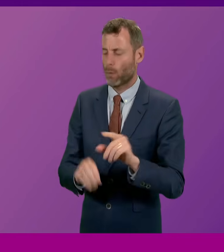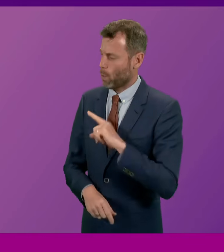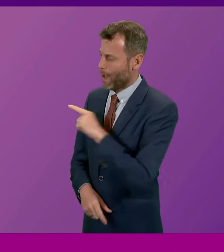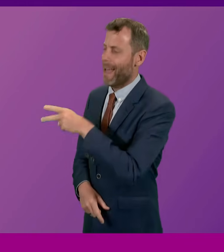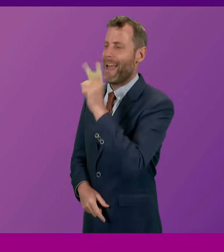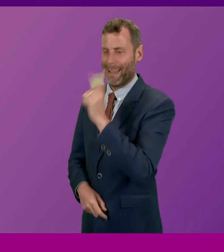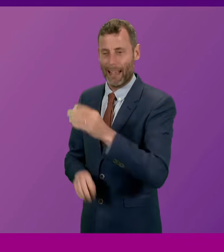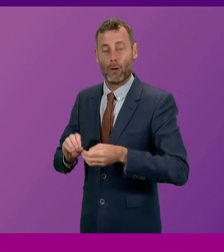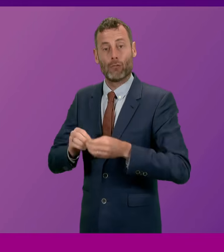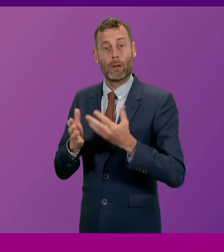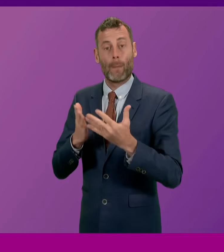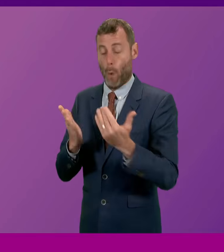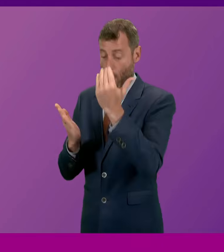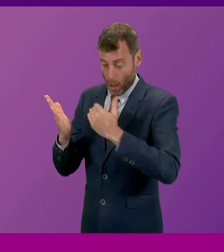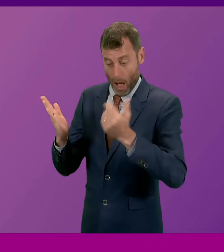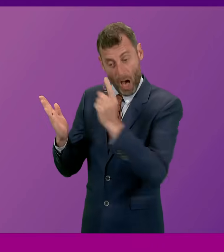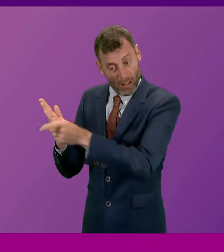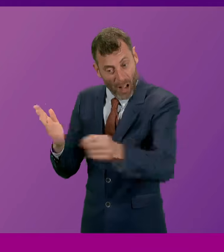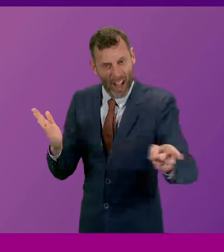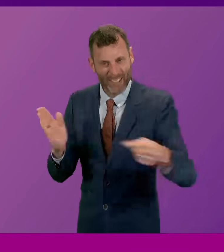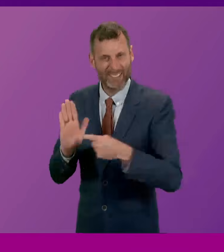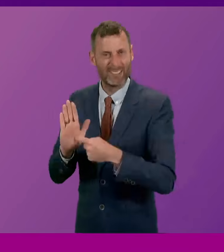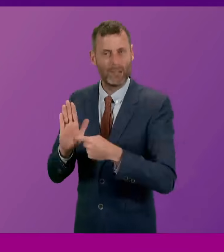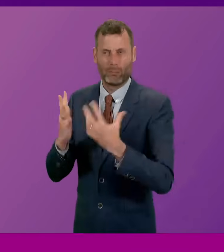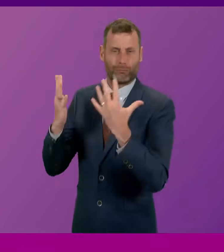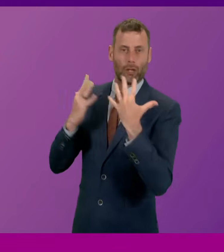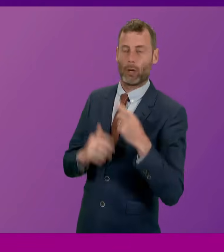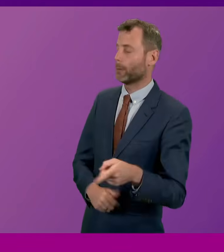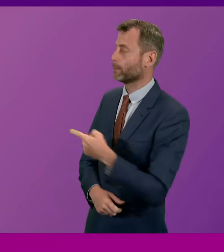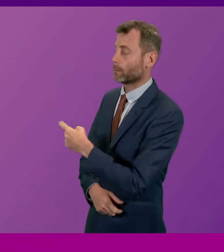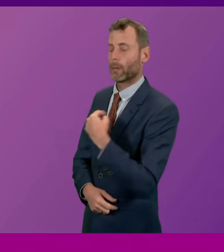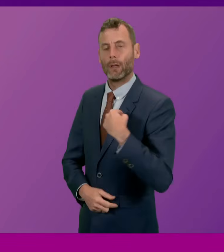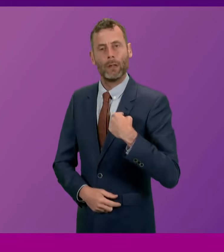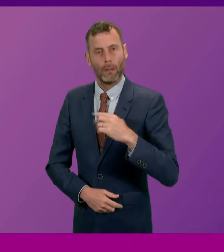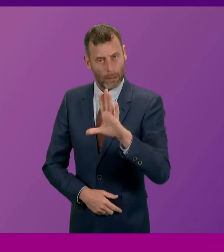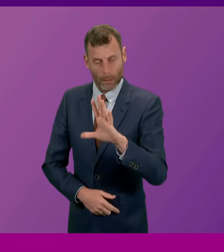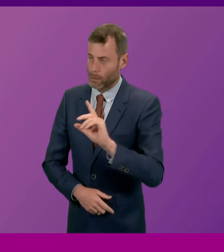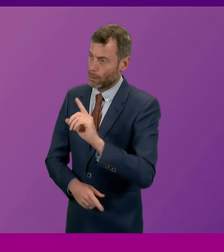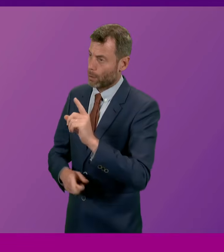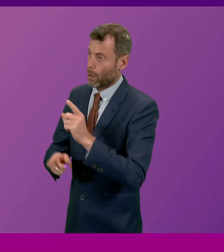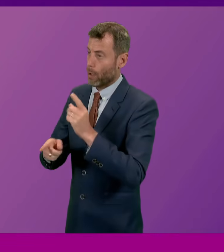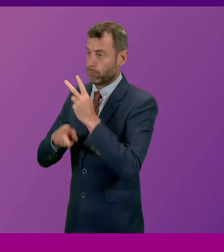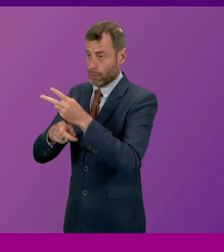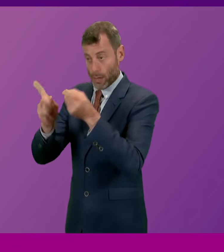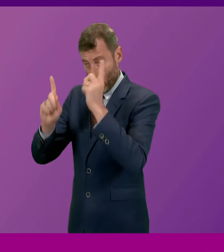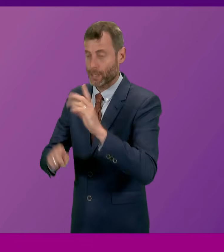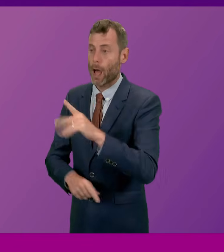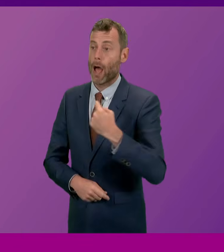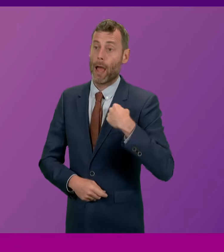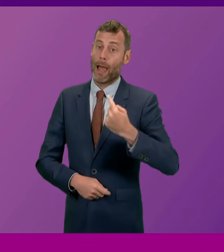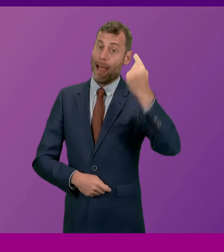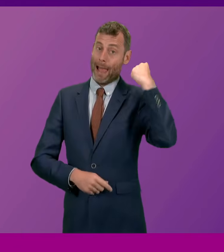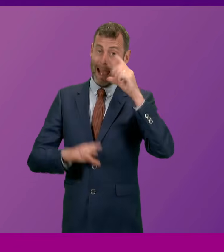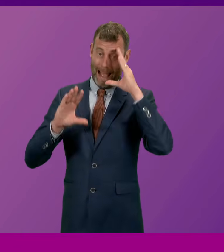President Officer, it's always my priority to listen to the teaching profession. I did that throughout my time as Education Secretary, and